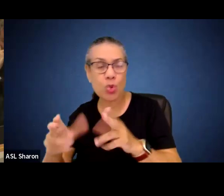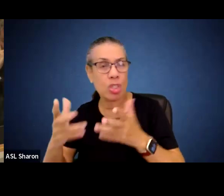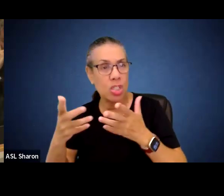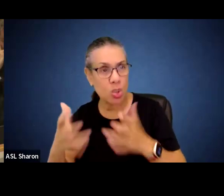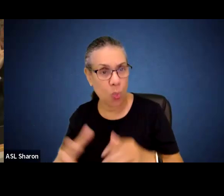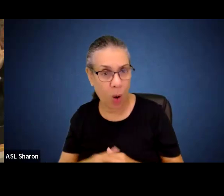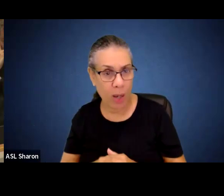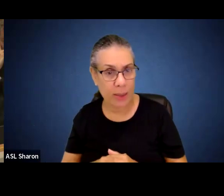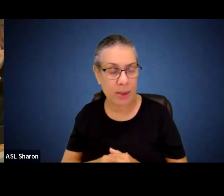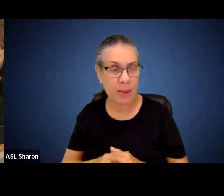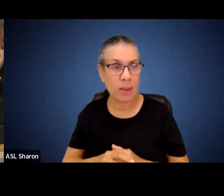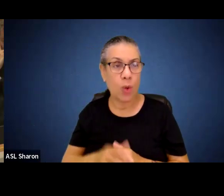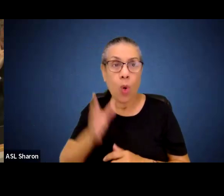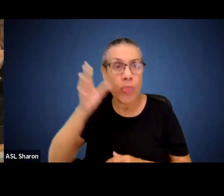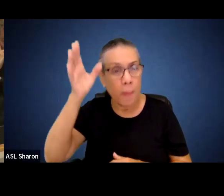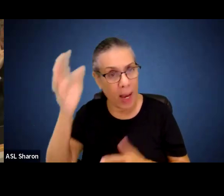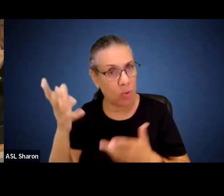unions